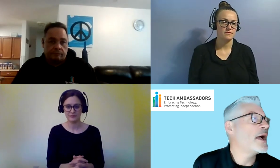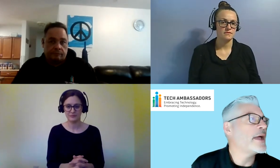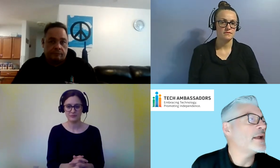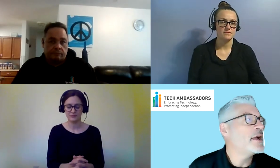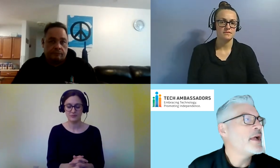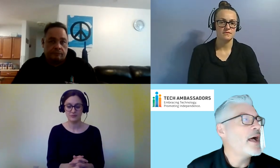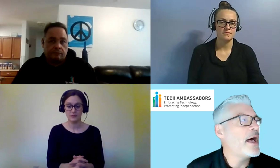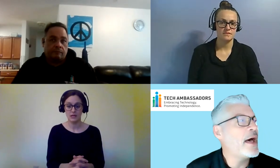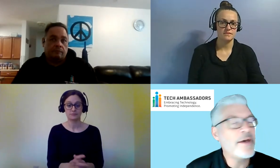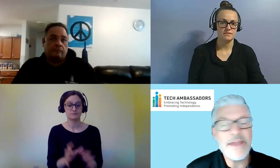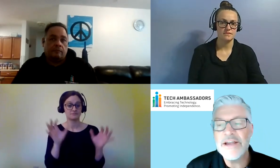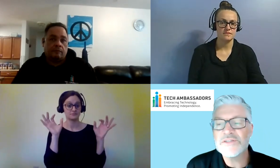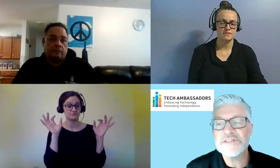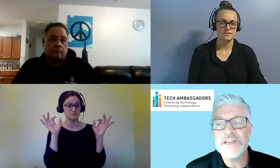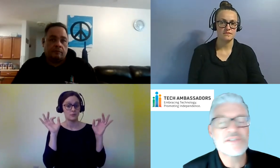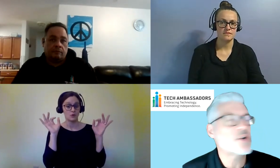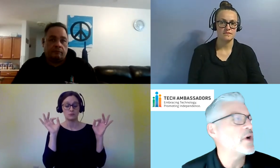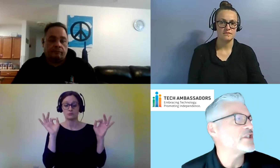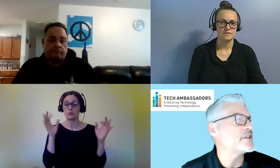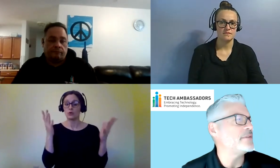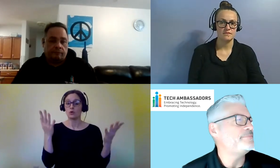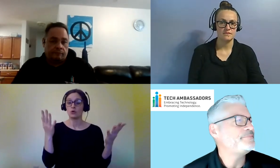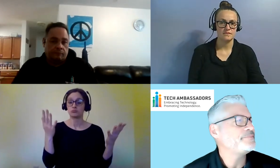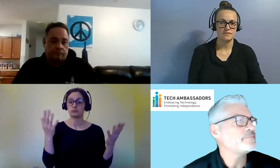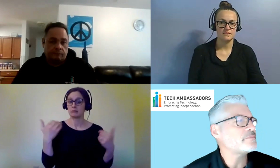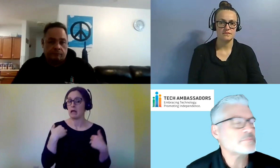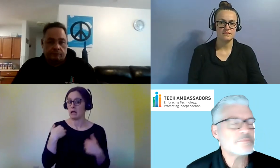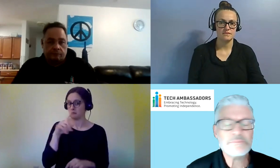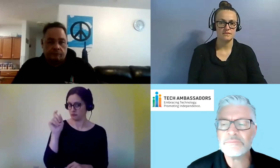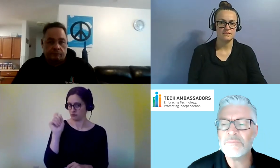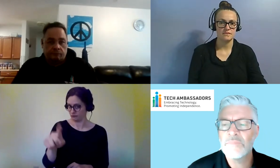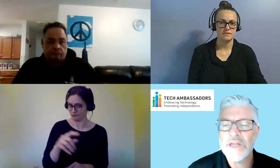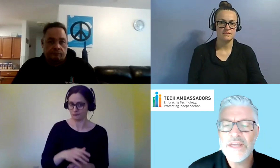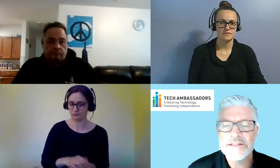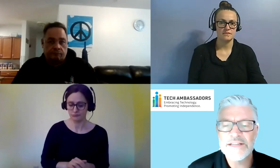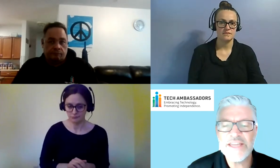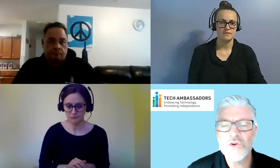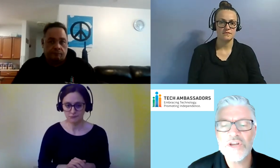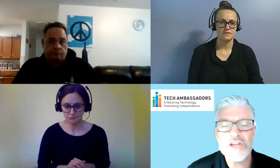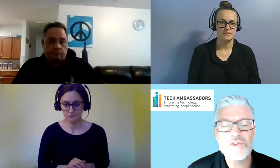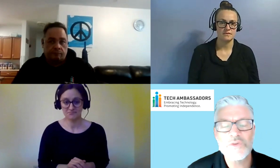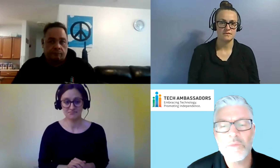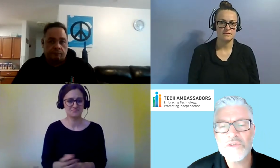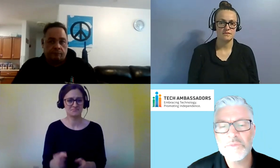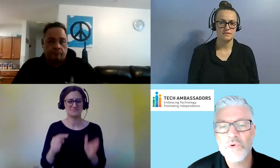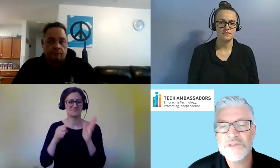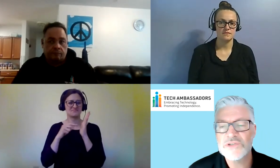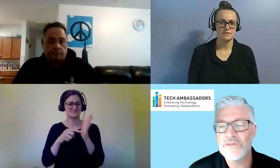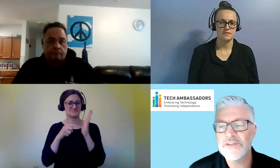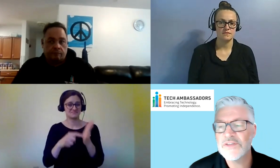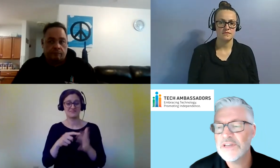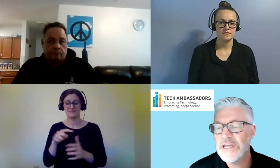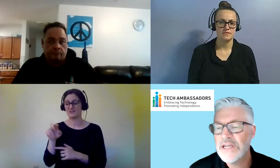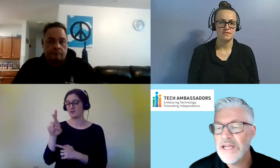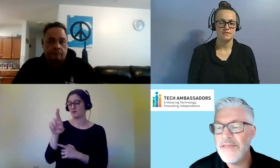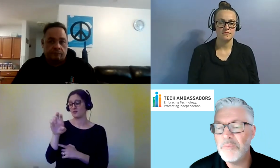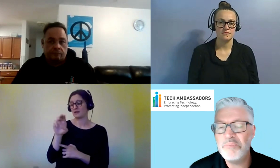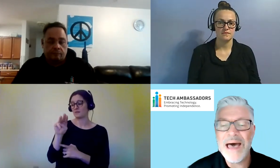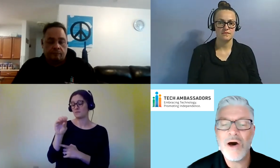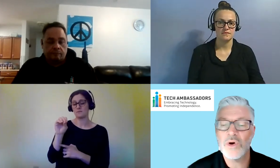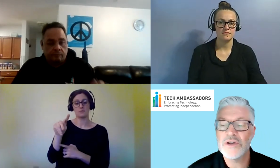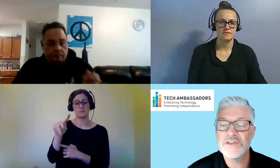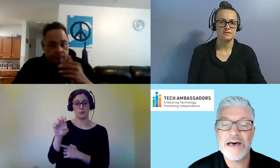All right. Here's a question. Let's say you were going to use the remote support service